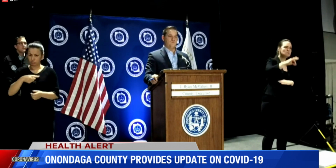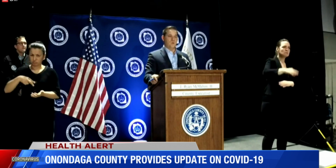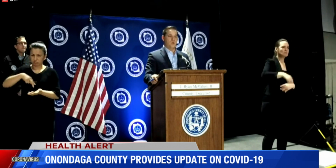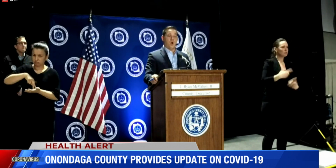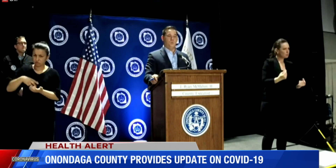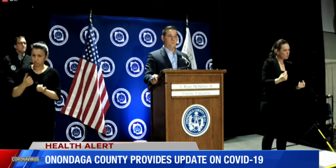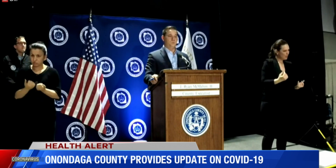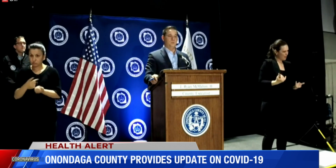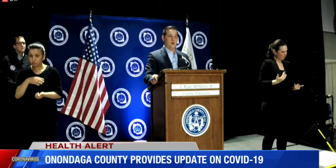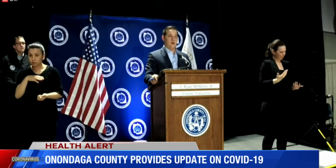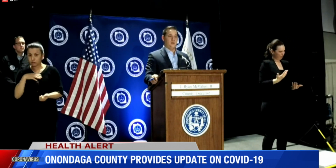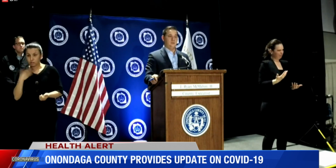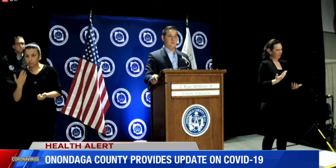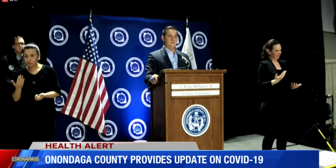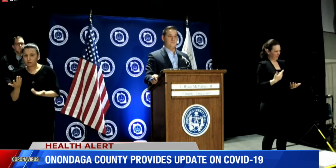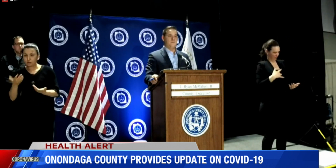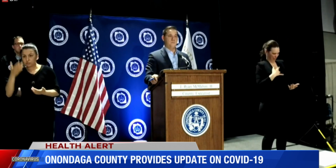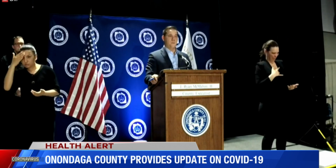No.